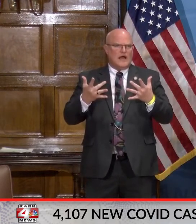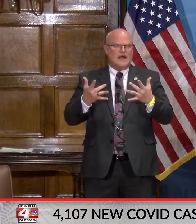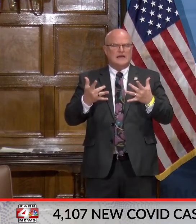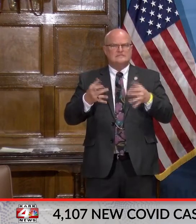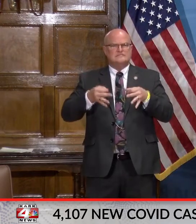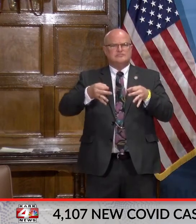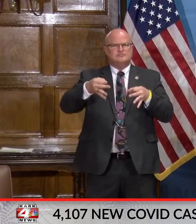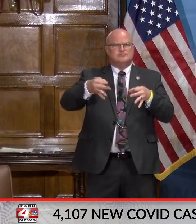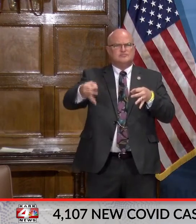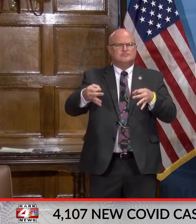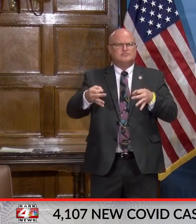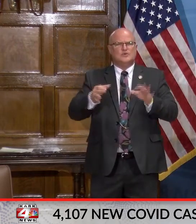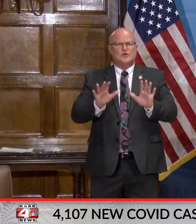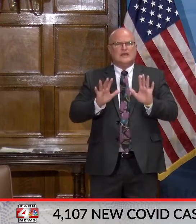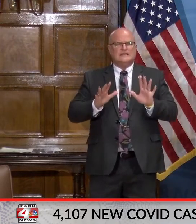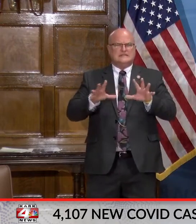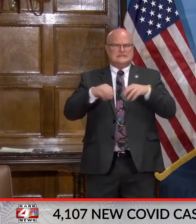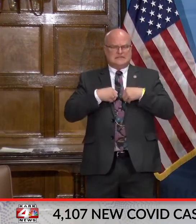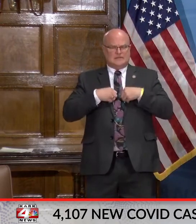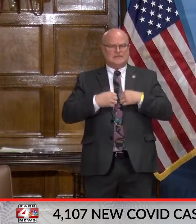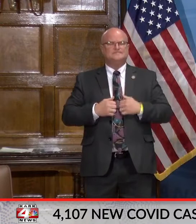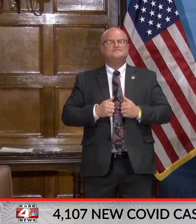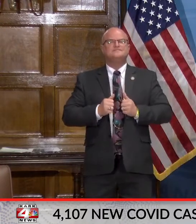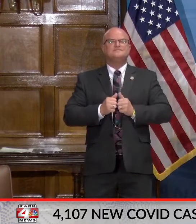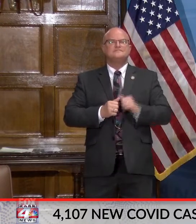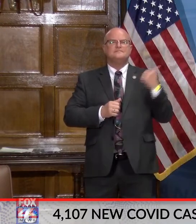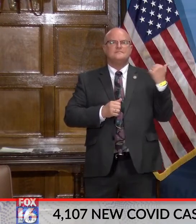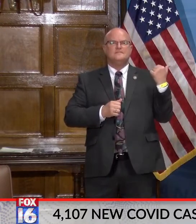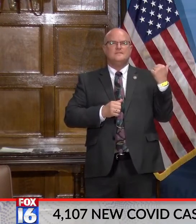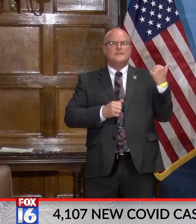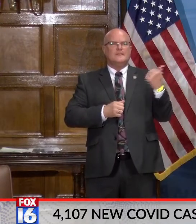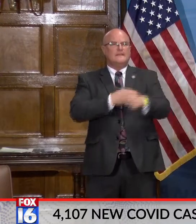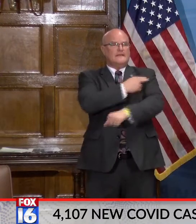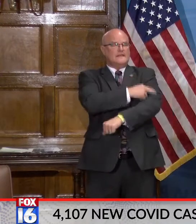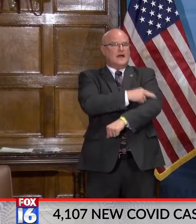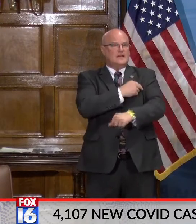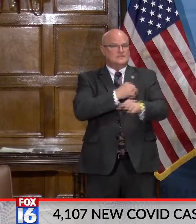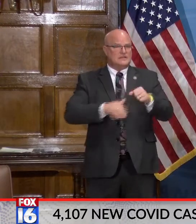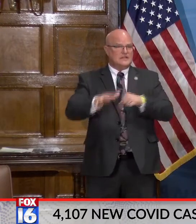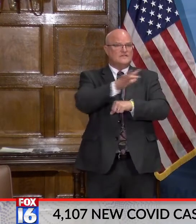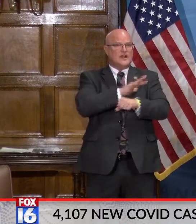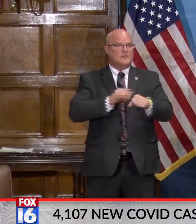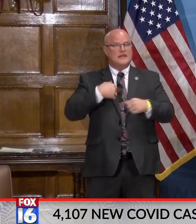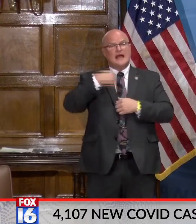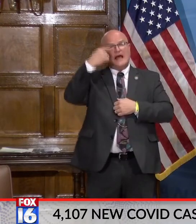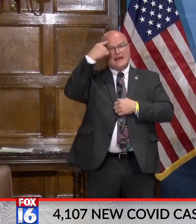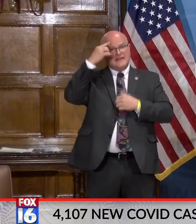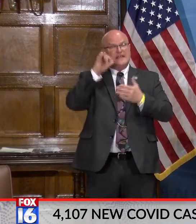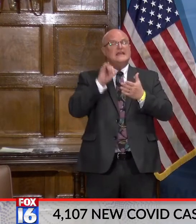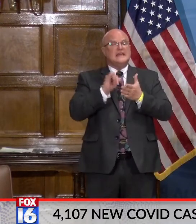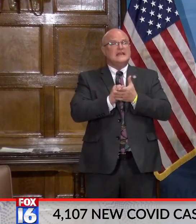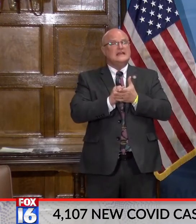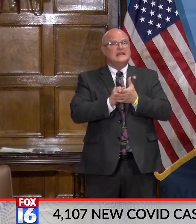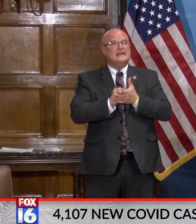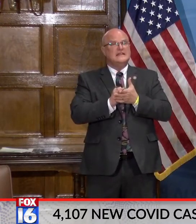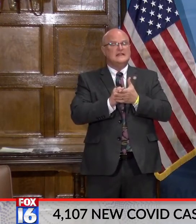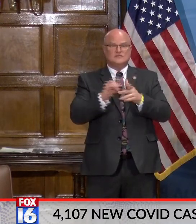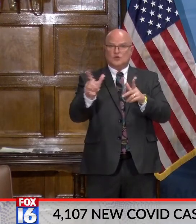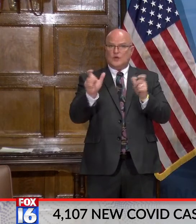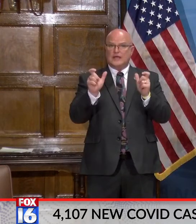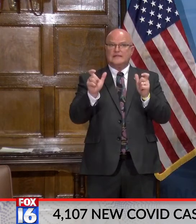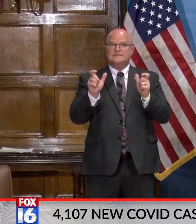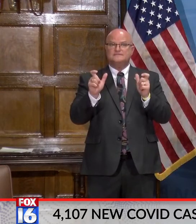just hesitancy to take it? Well, first of all, in the hospital environment, our healthcare workers, I think that has gone very